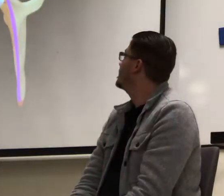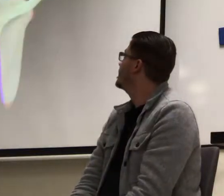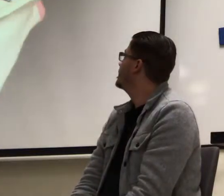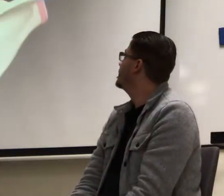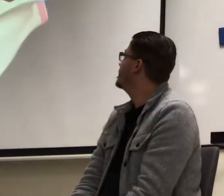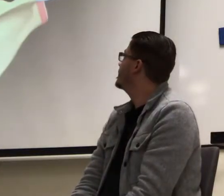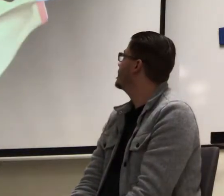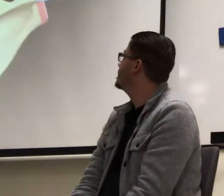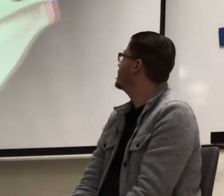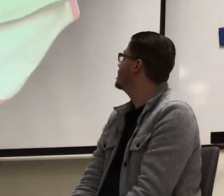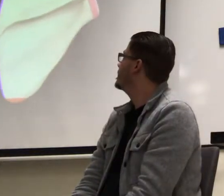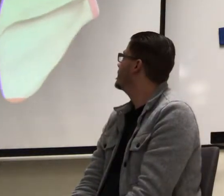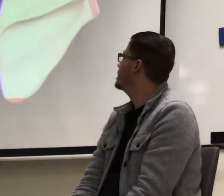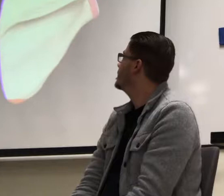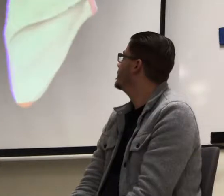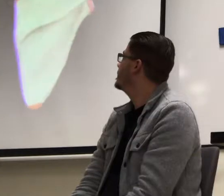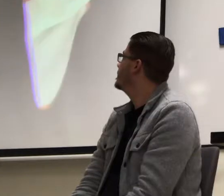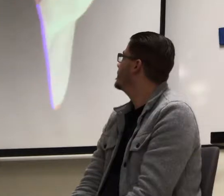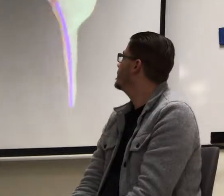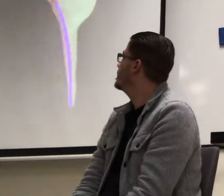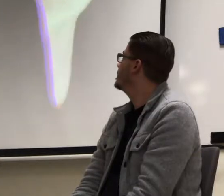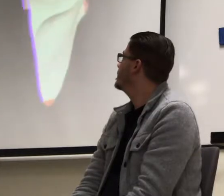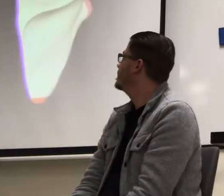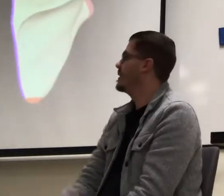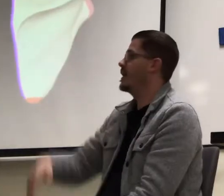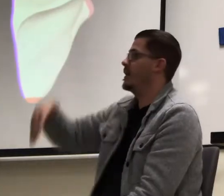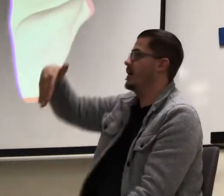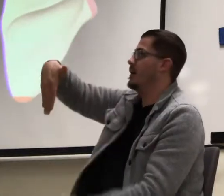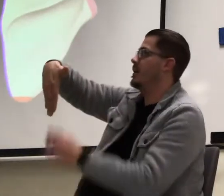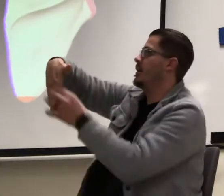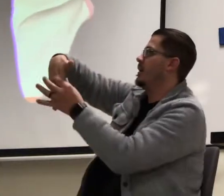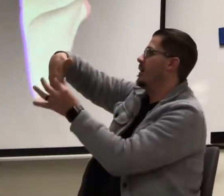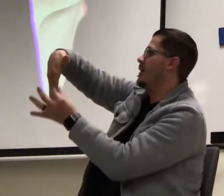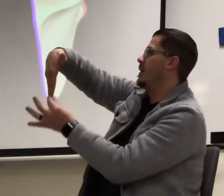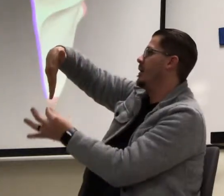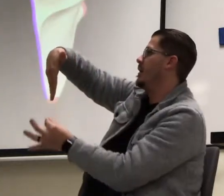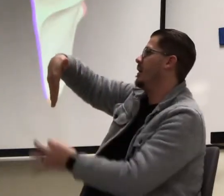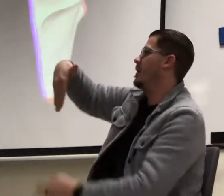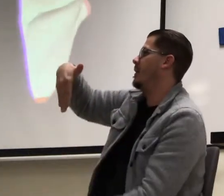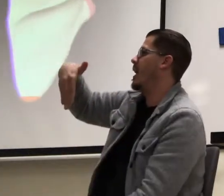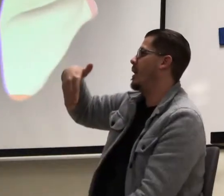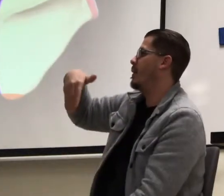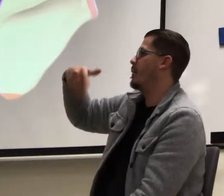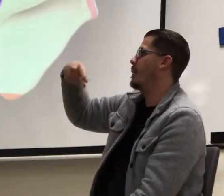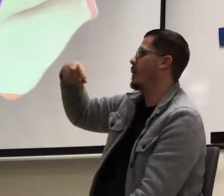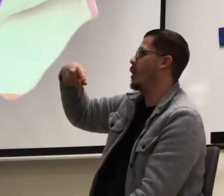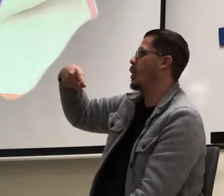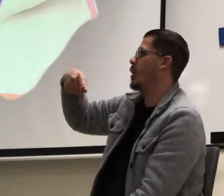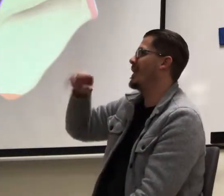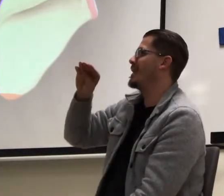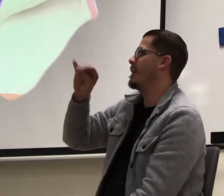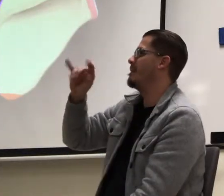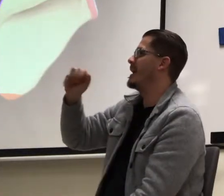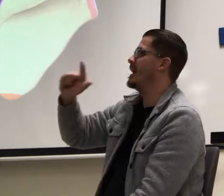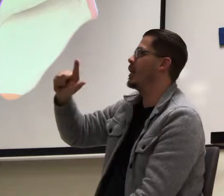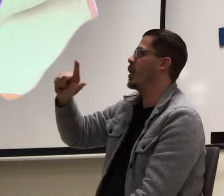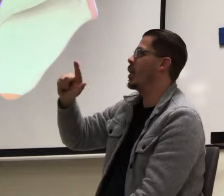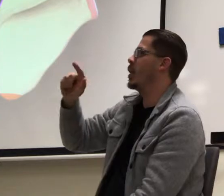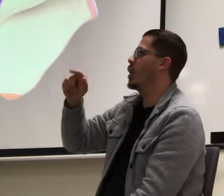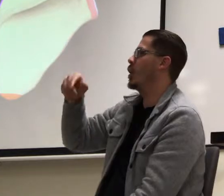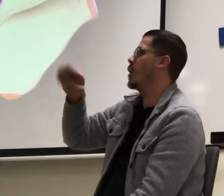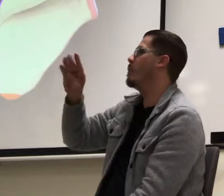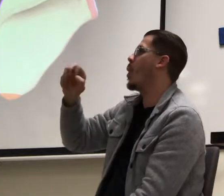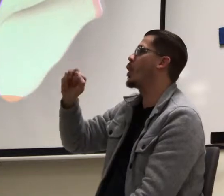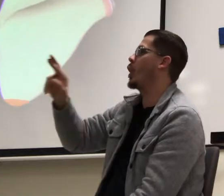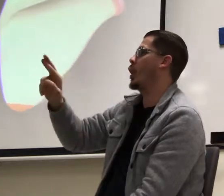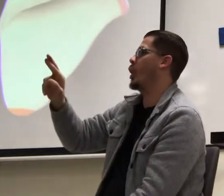So that is just highlighting the medial border. You can see why it's called medial, because it's medial.